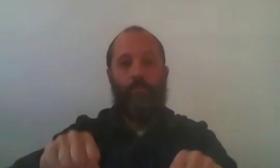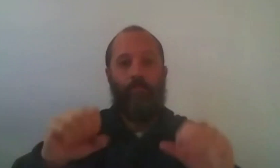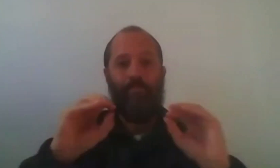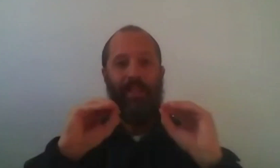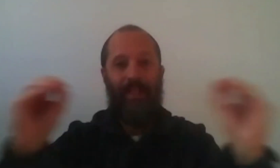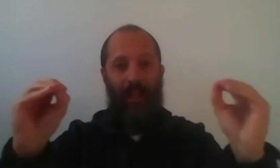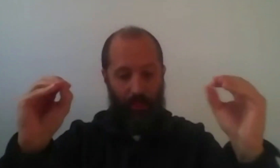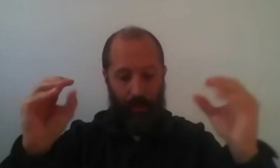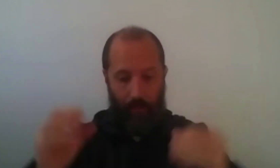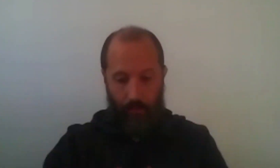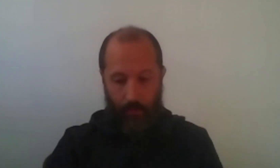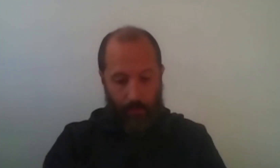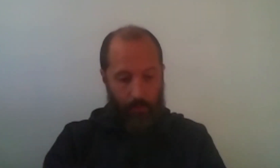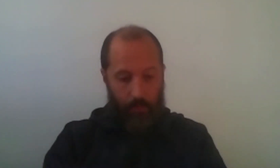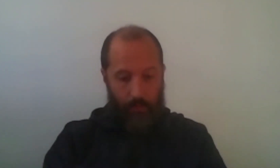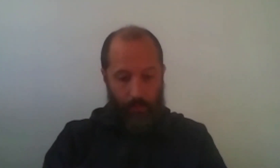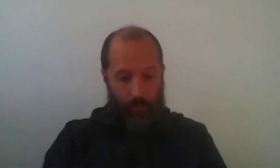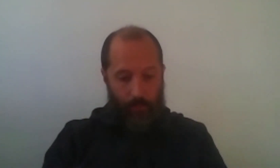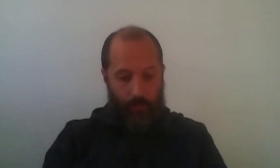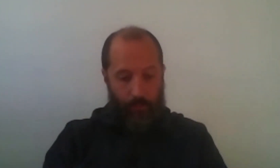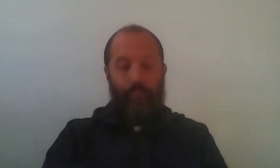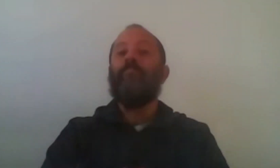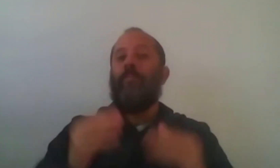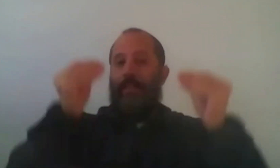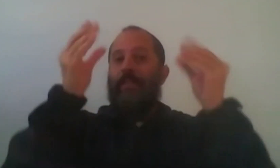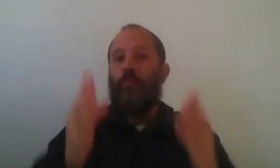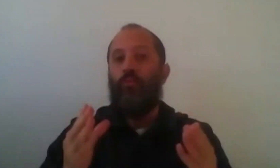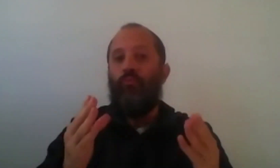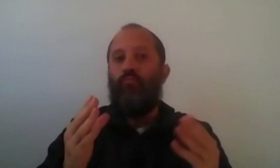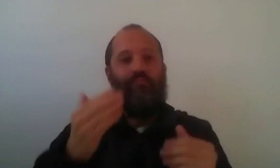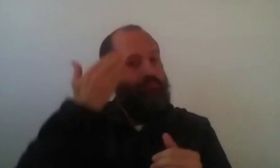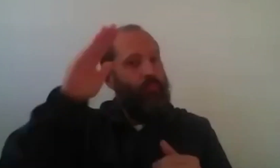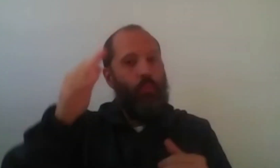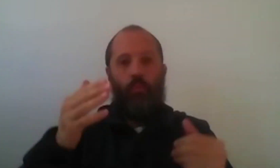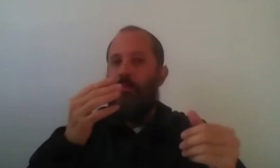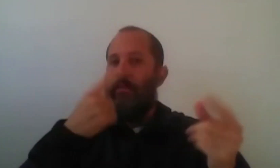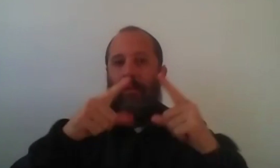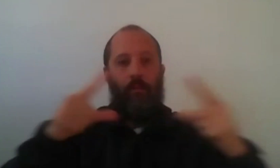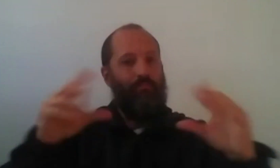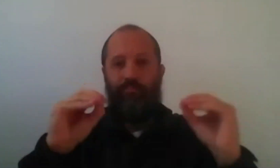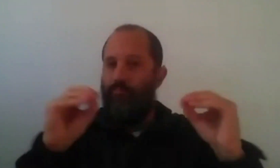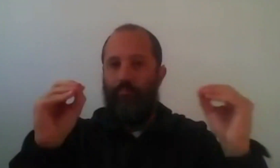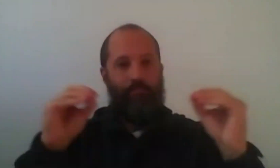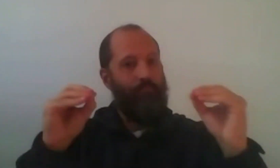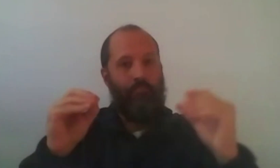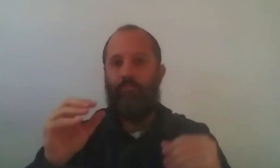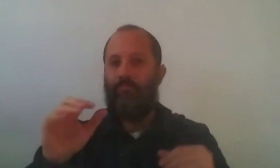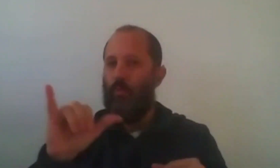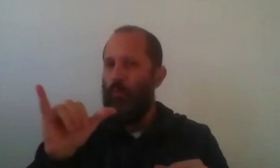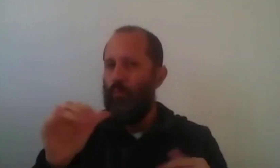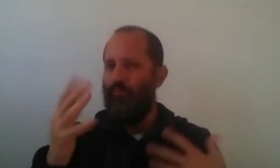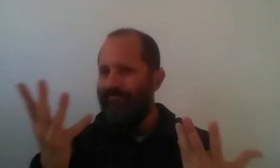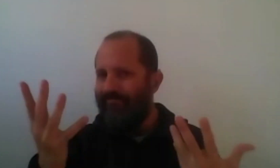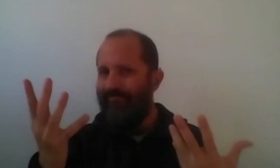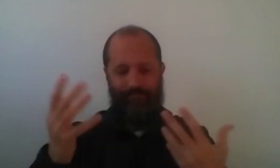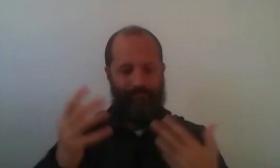So it was a big problem back then as well. And again, faced barriers even then. Seems like